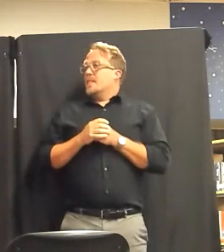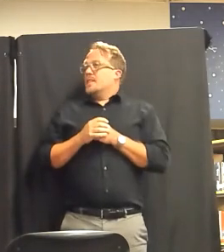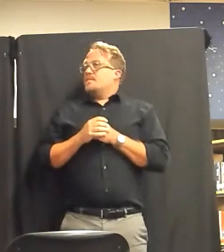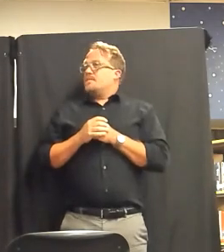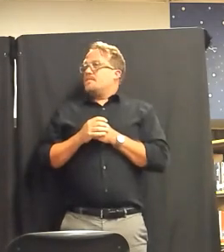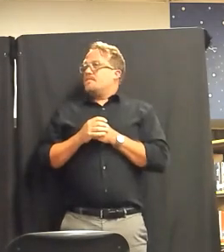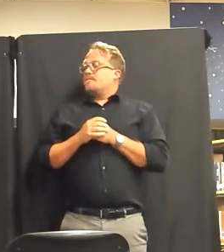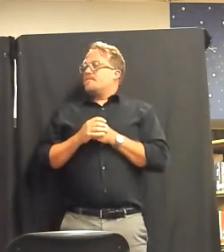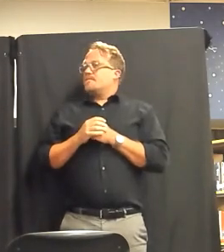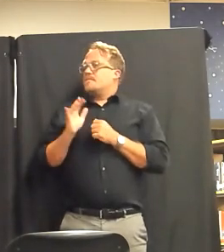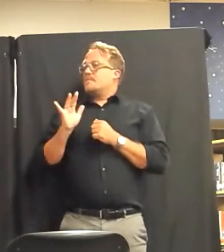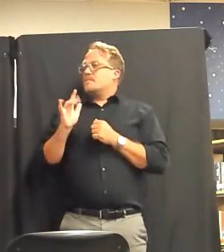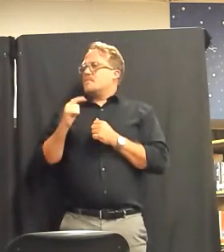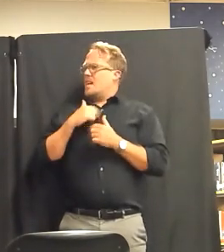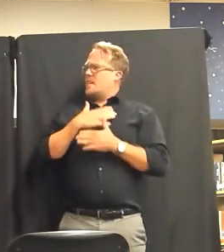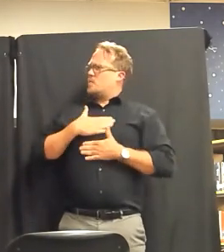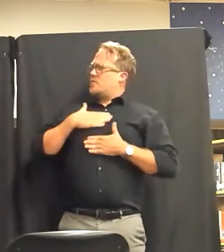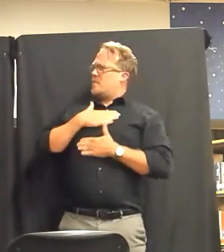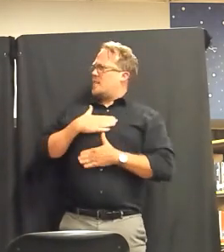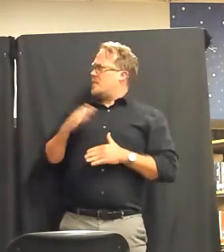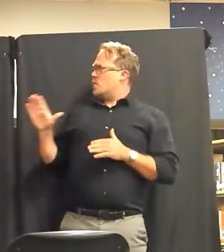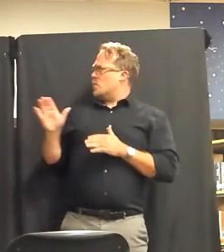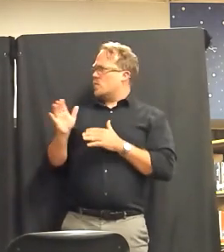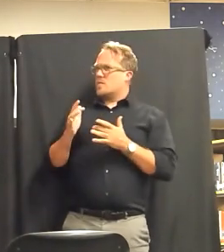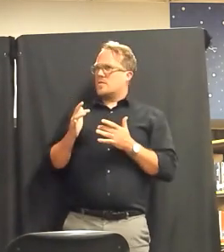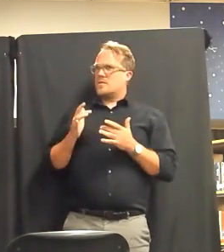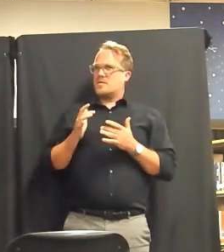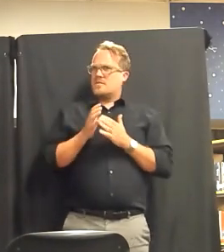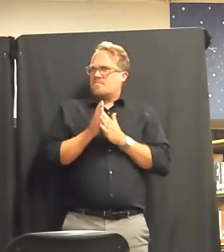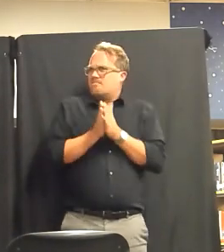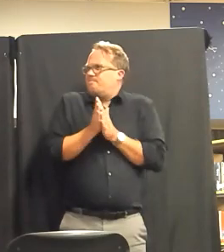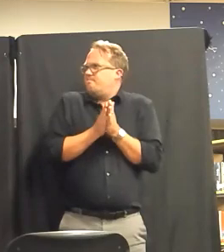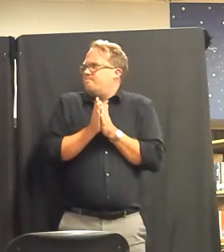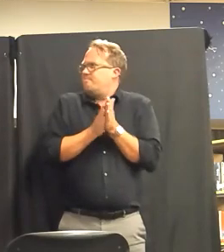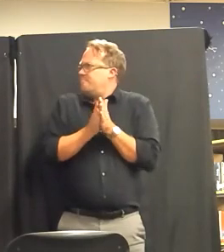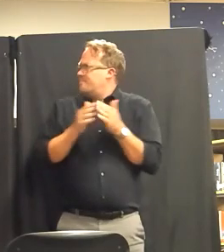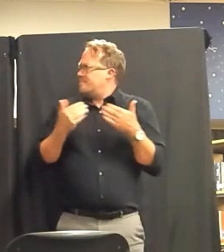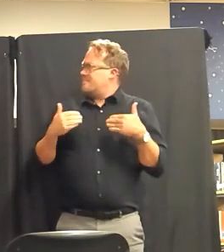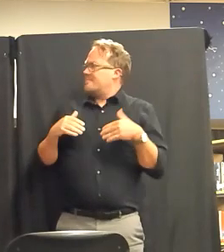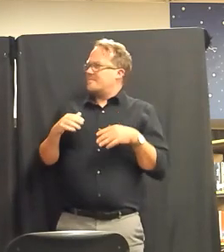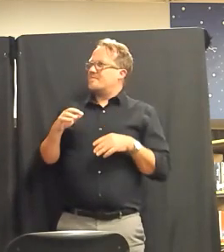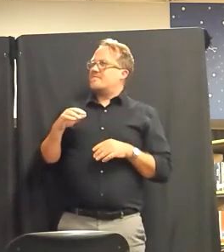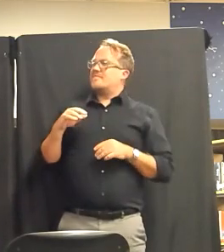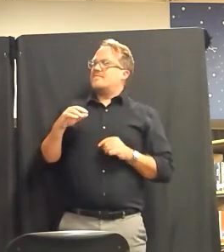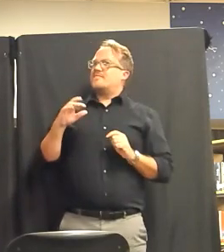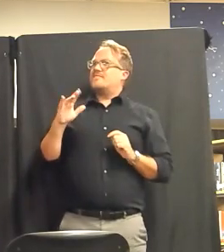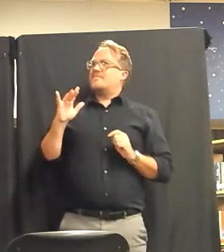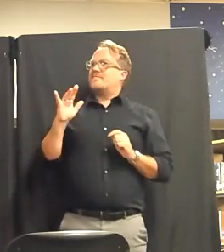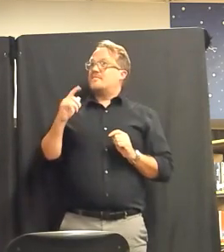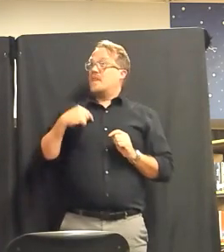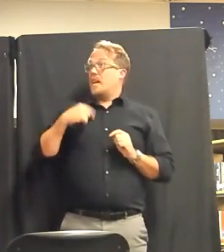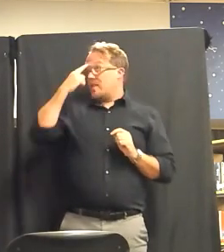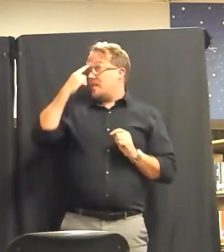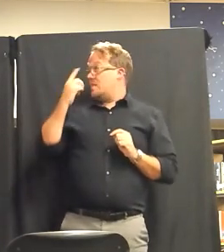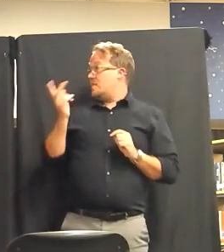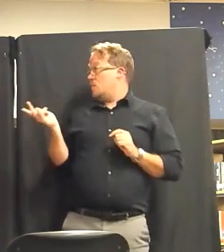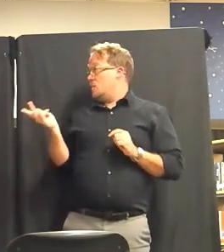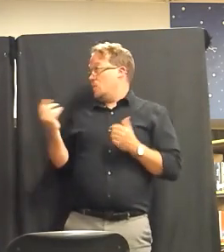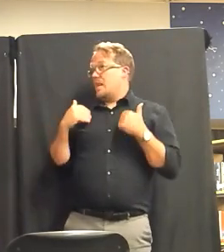and I appreciate your enthusiasm, and I really think you